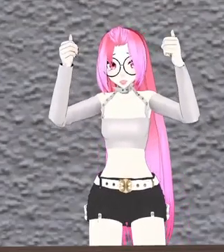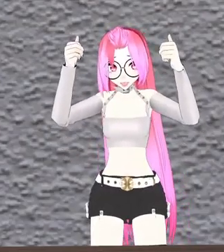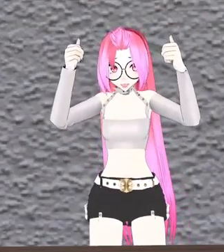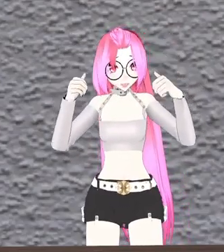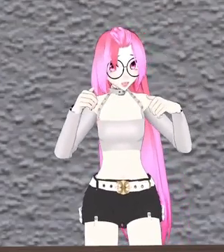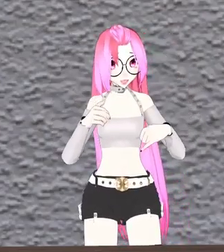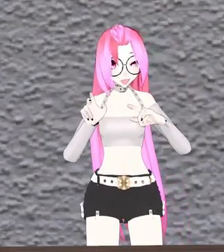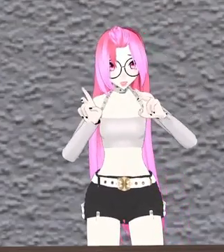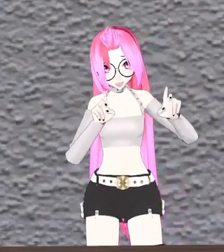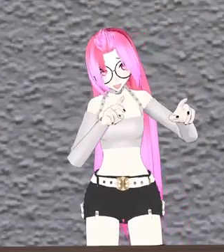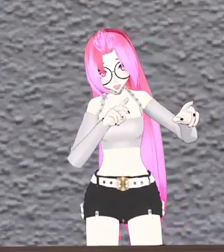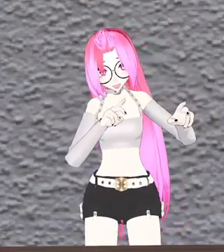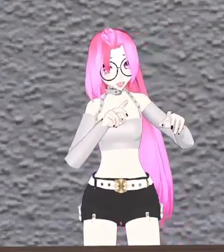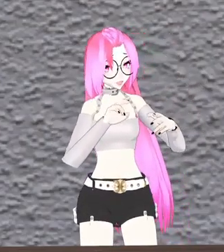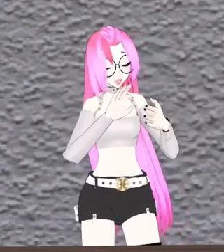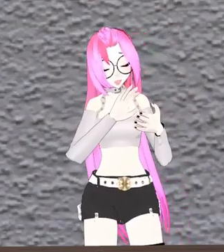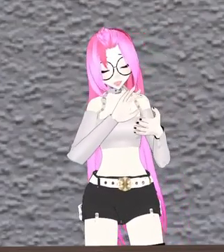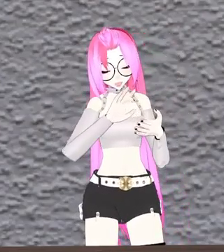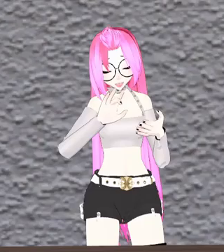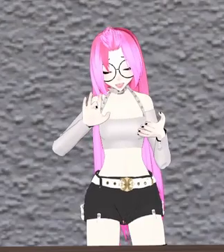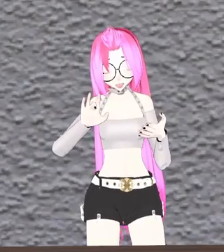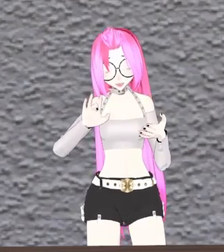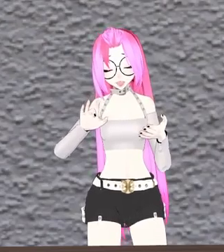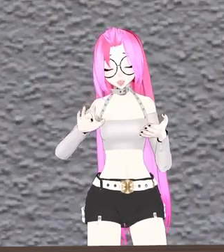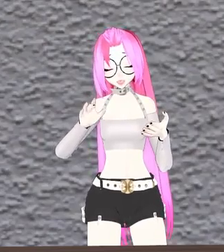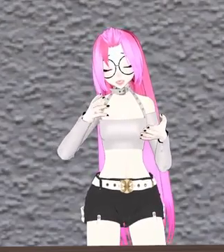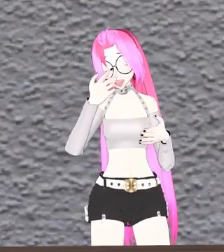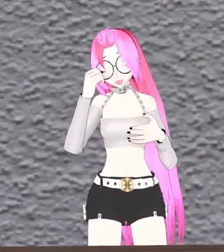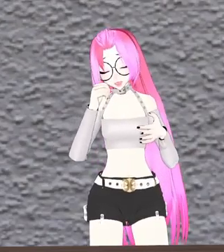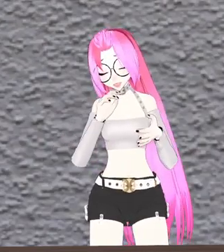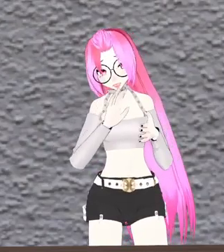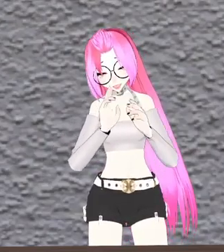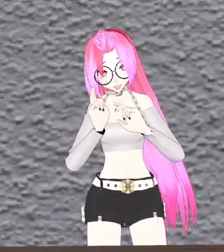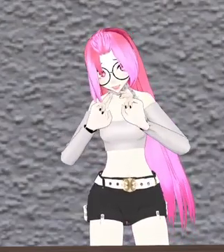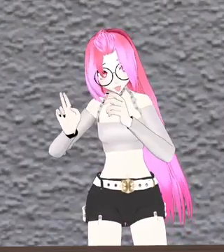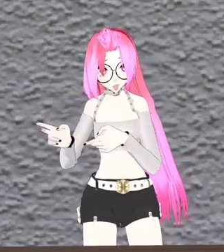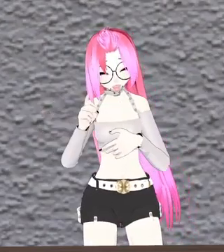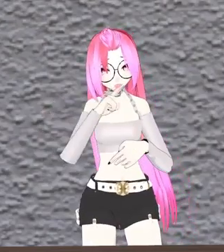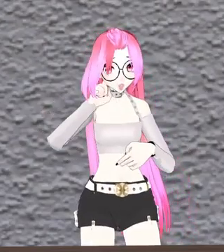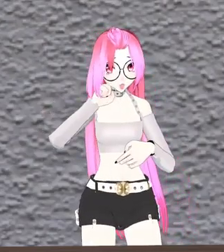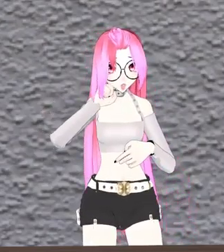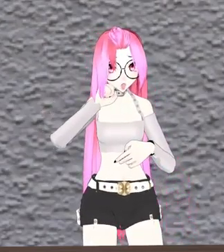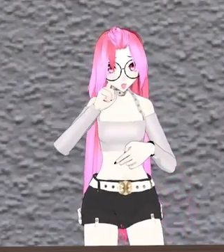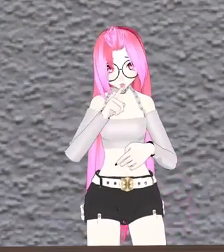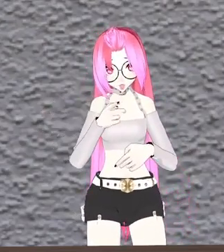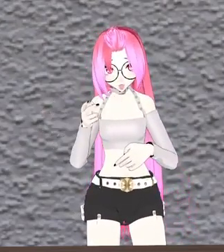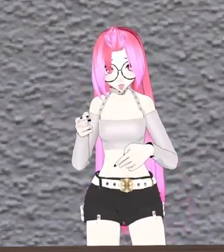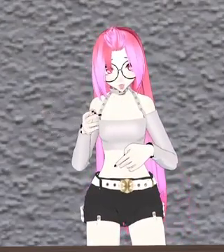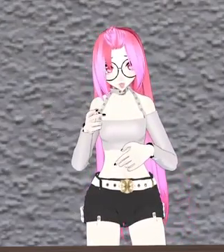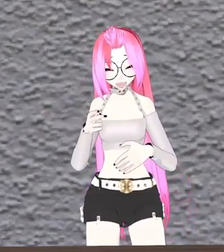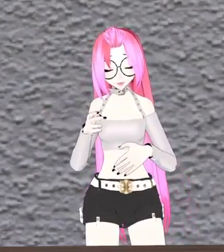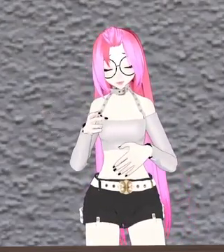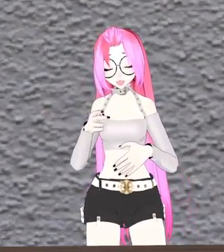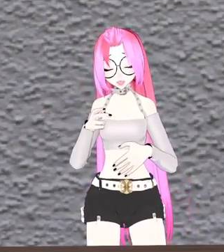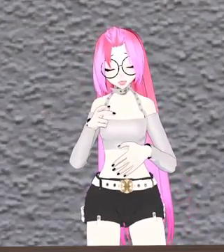yeah, you're probably going to be looked at like super rude, because not only is this disrespecting deaf people and hard of hearing people, this is